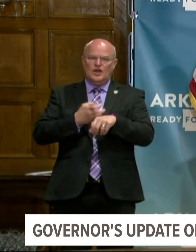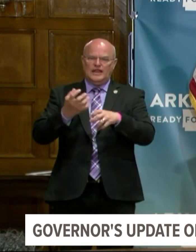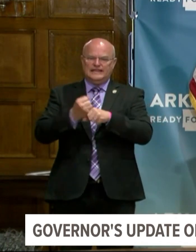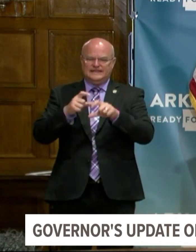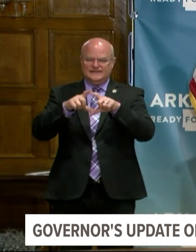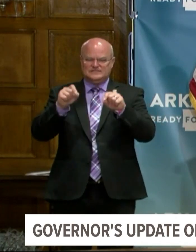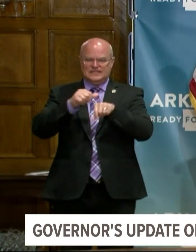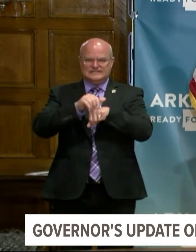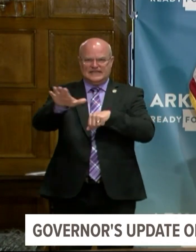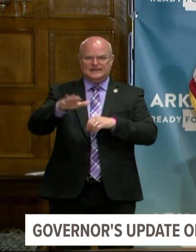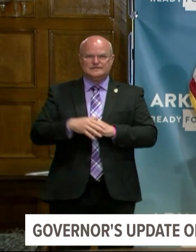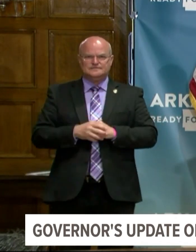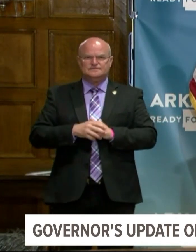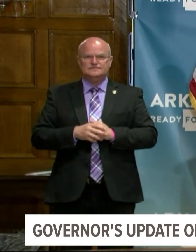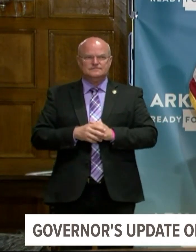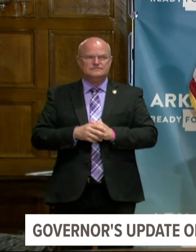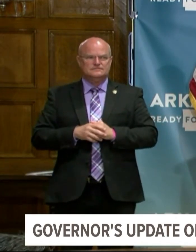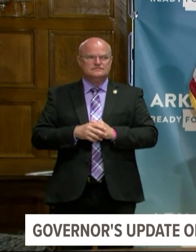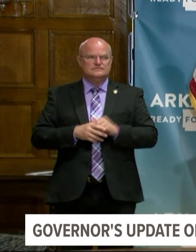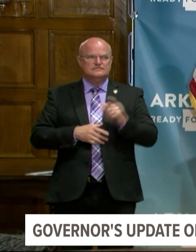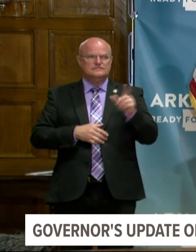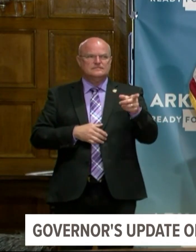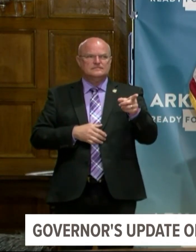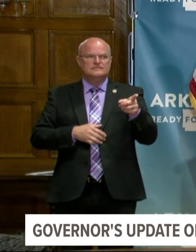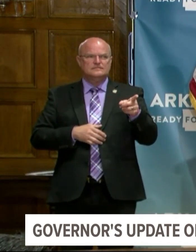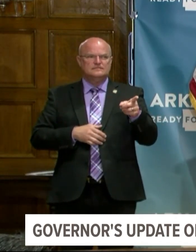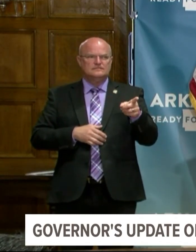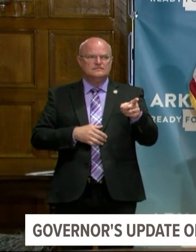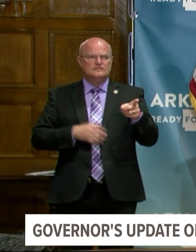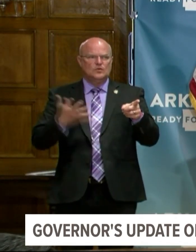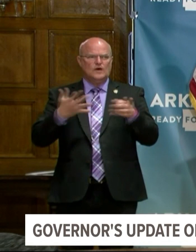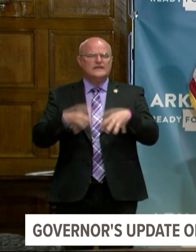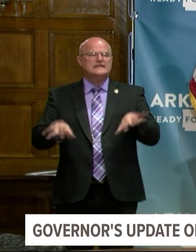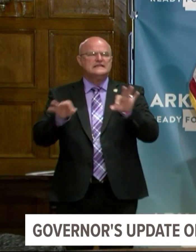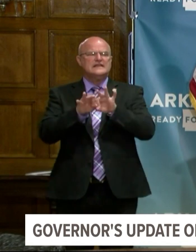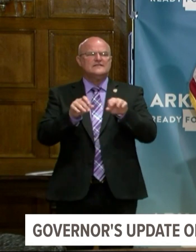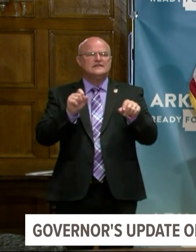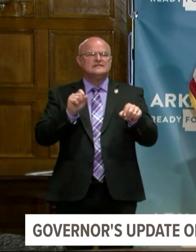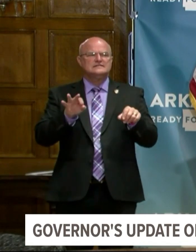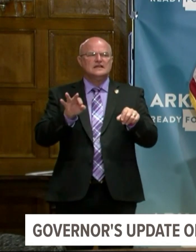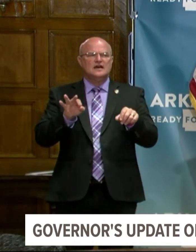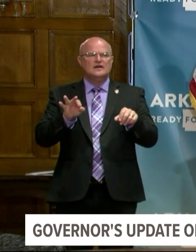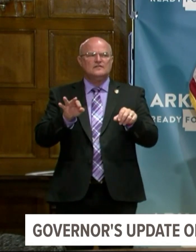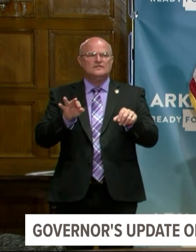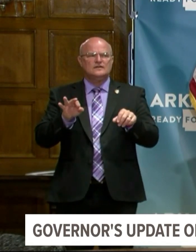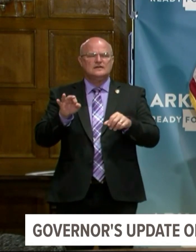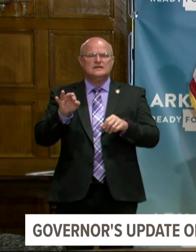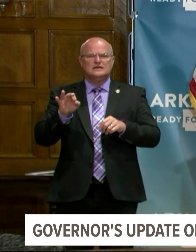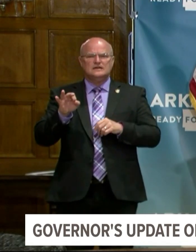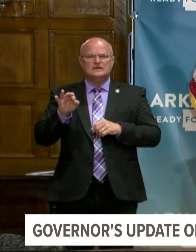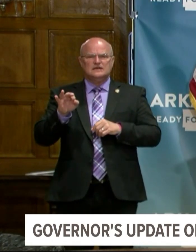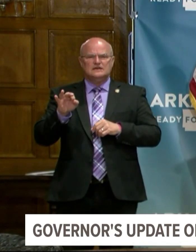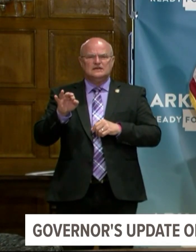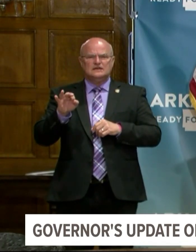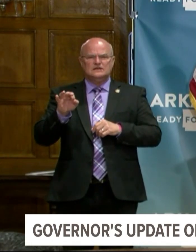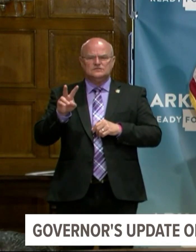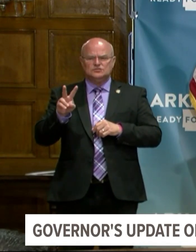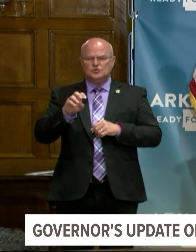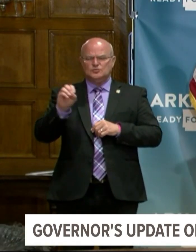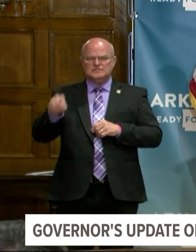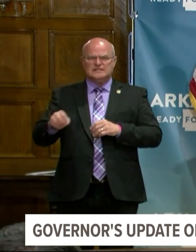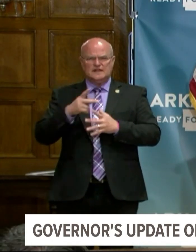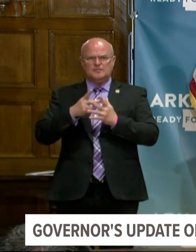to get those checks out. Yes? What's the significance of the 2% of the population